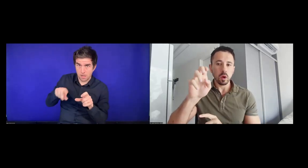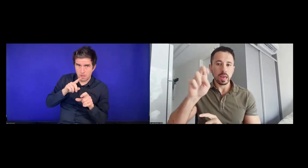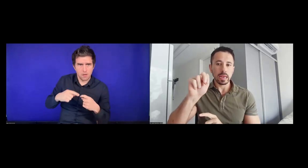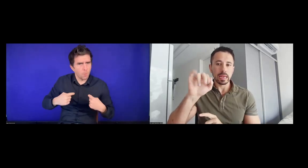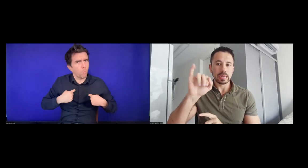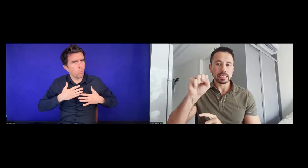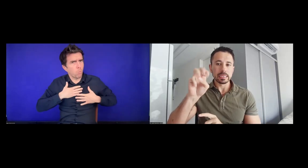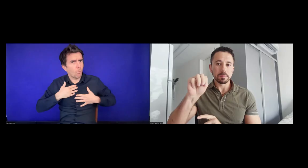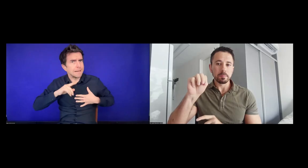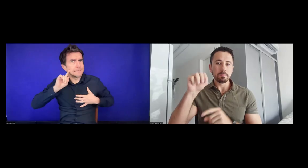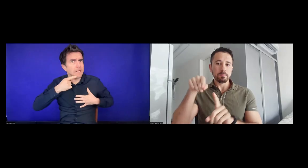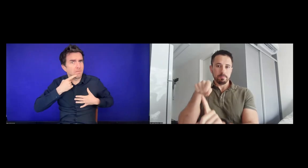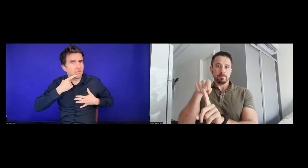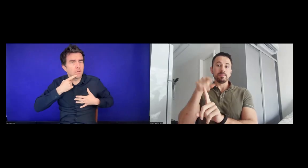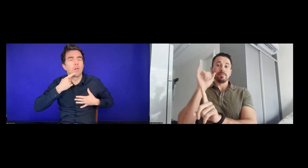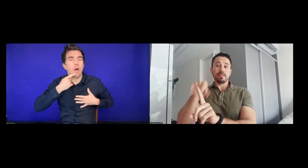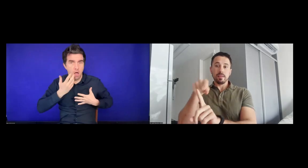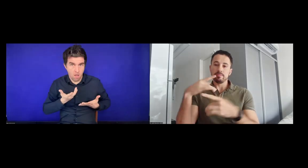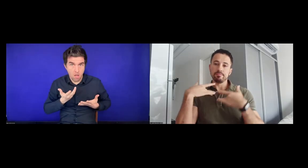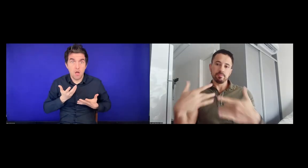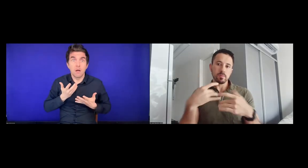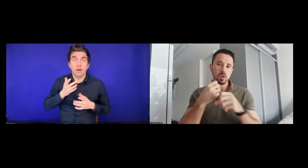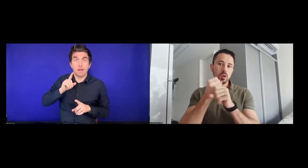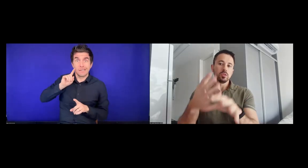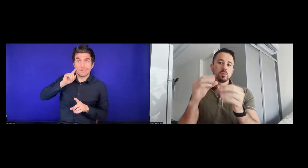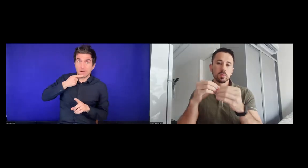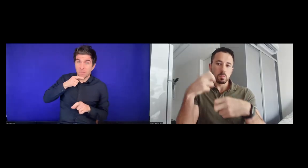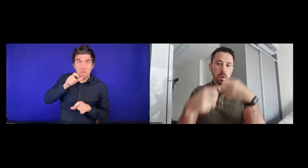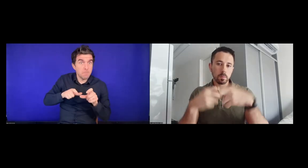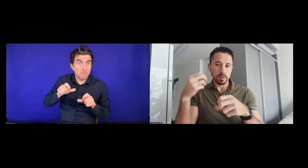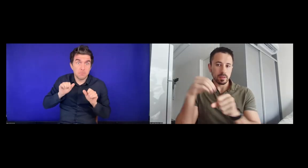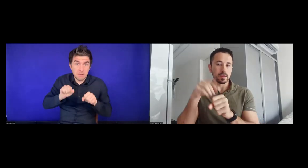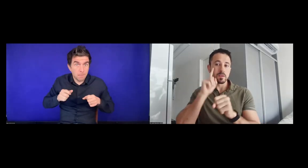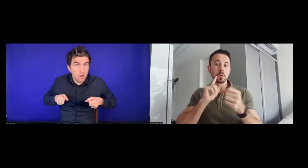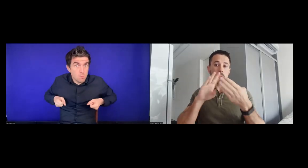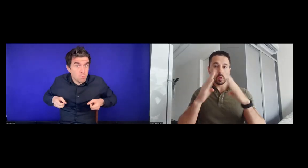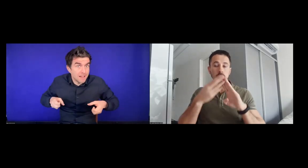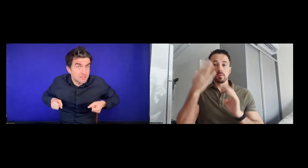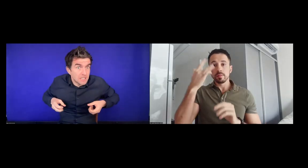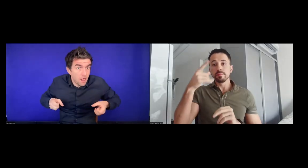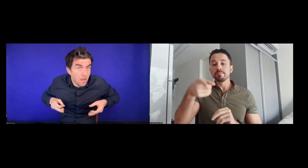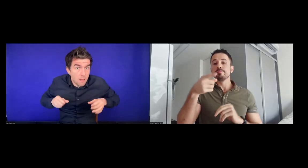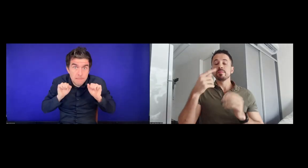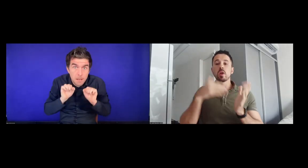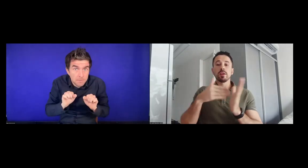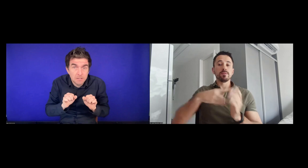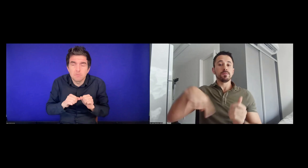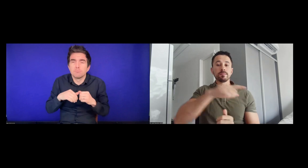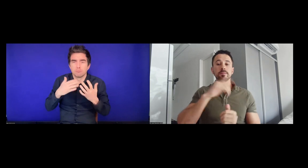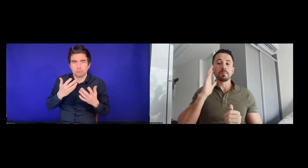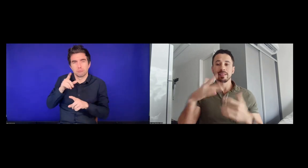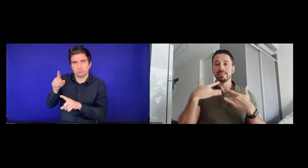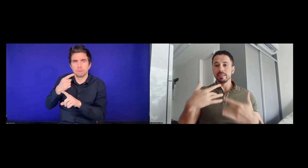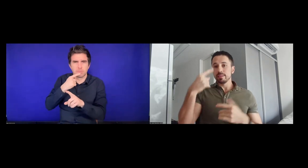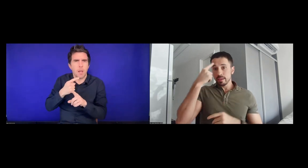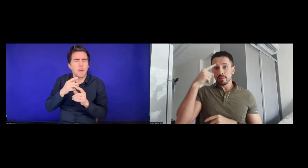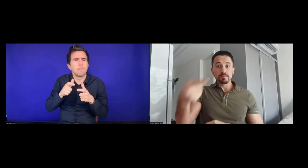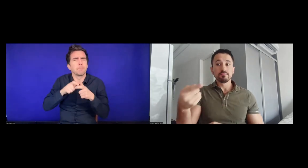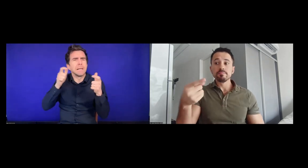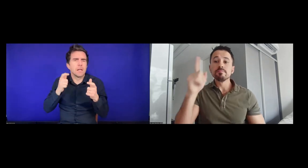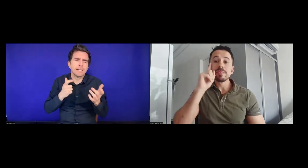biggest concerns is tokenism. And that was an important thing that I know that you mentioned in your talk as well. And that causes a lot of problem within the deaf